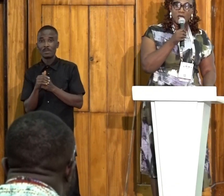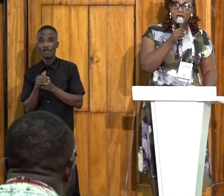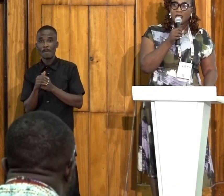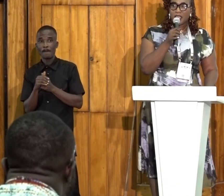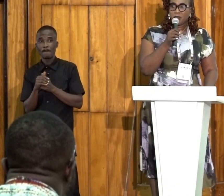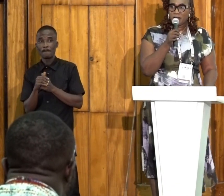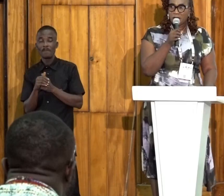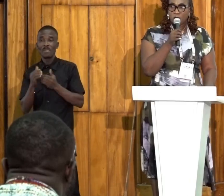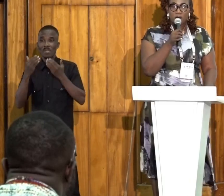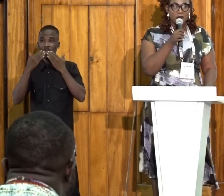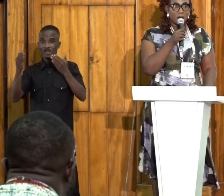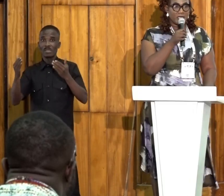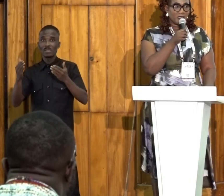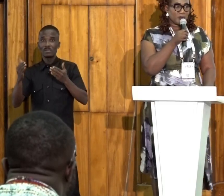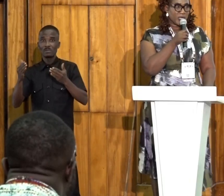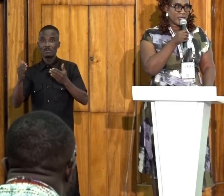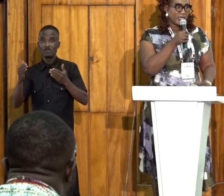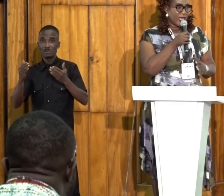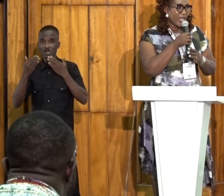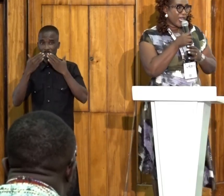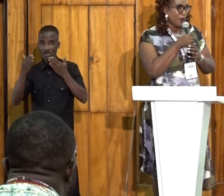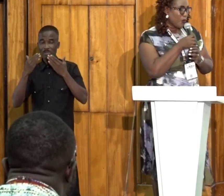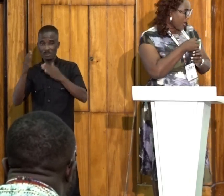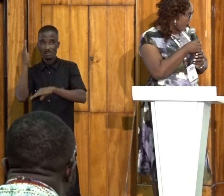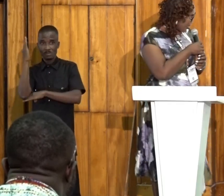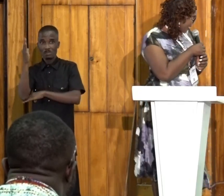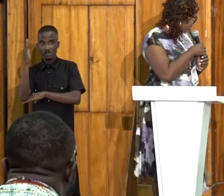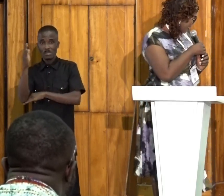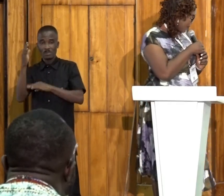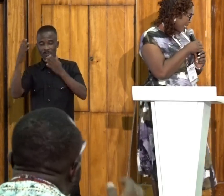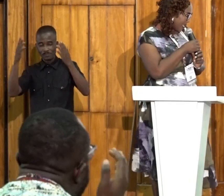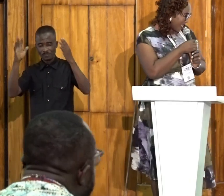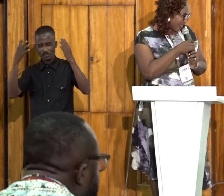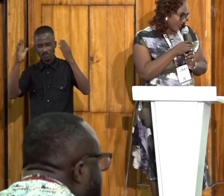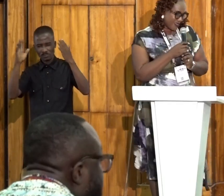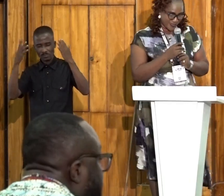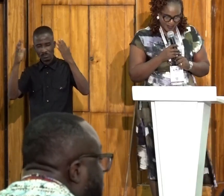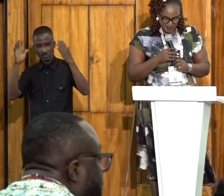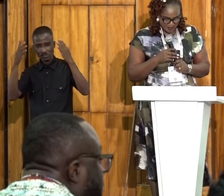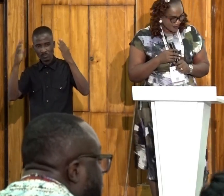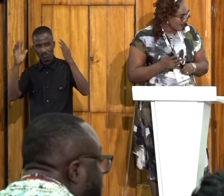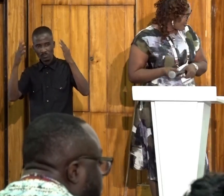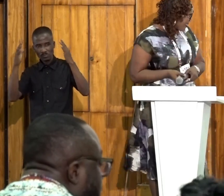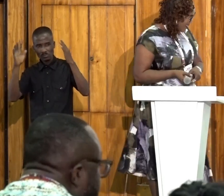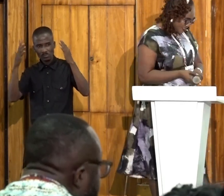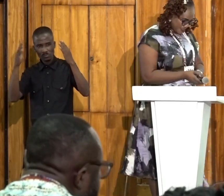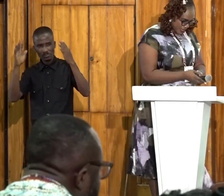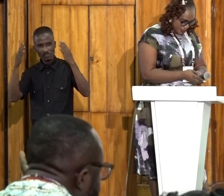session. Thank you, everyone, for participating. Can we appreciate him again?